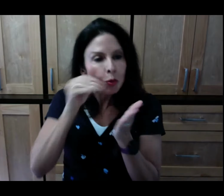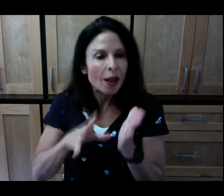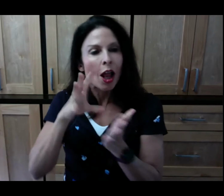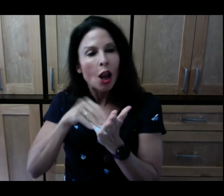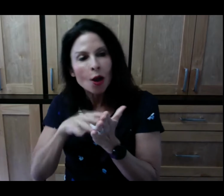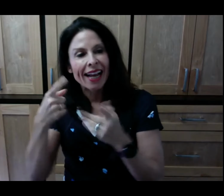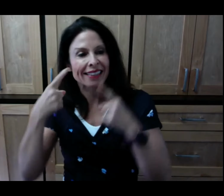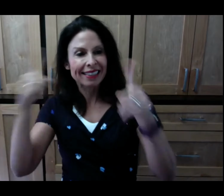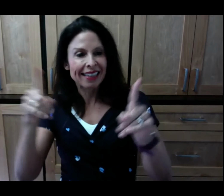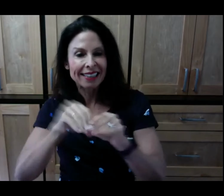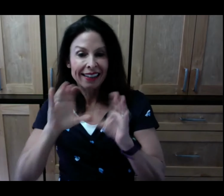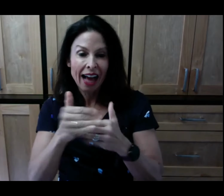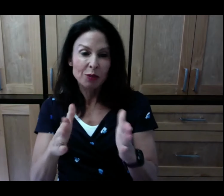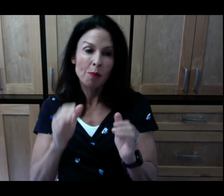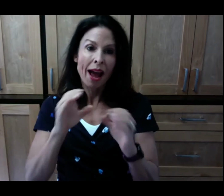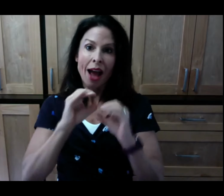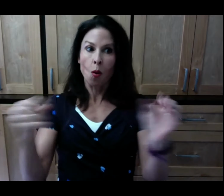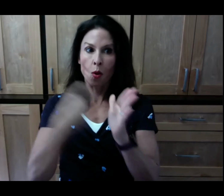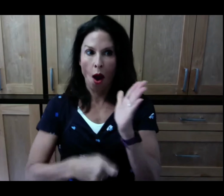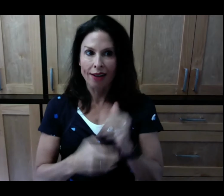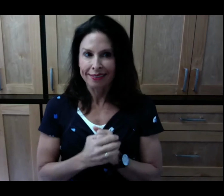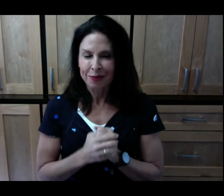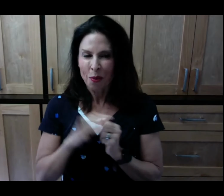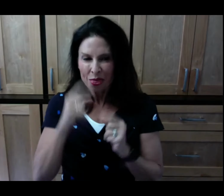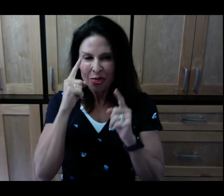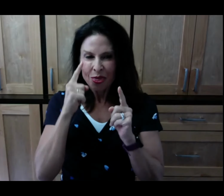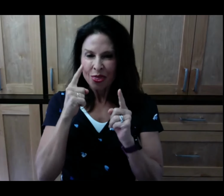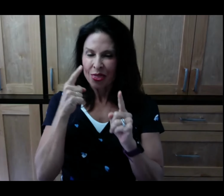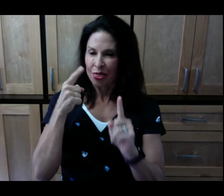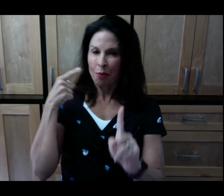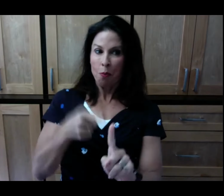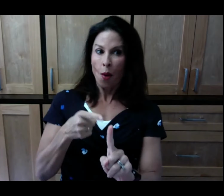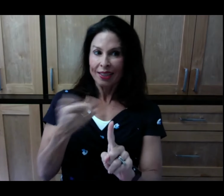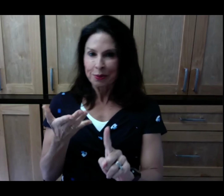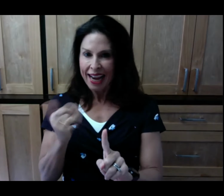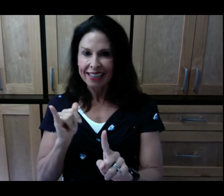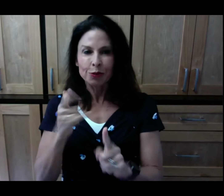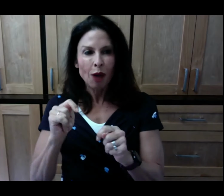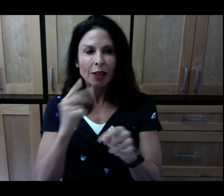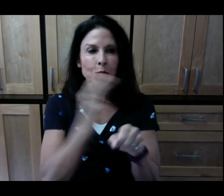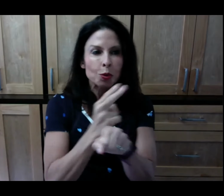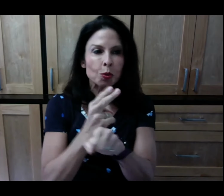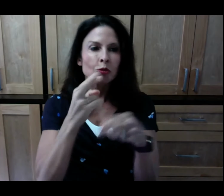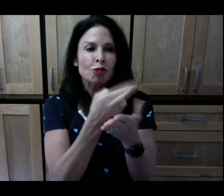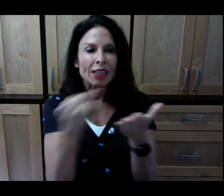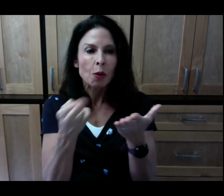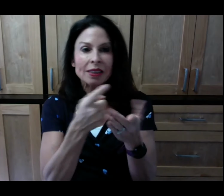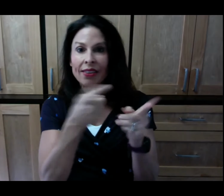to improve your students' learning success in the classroom at no cost. So the point of this is trying